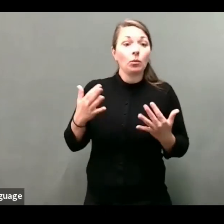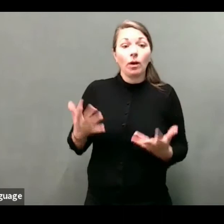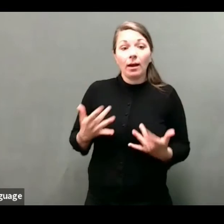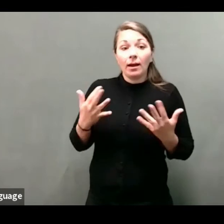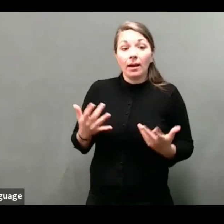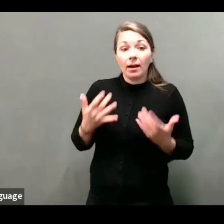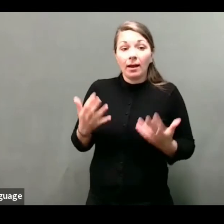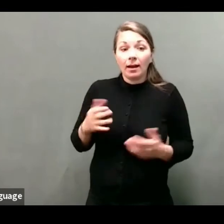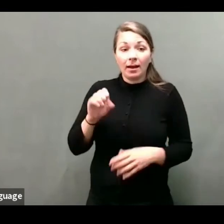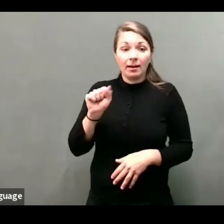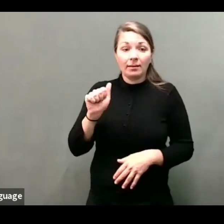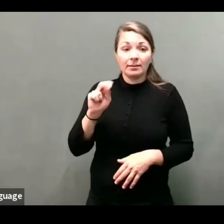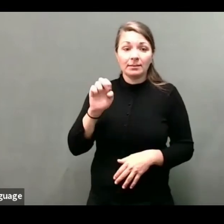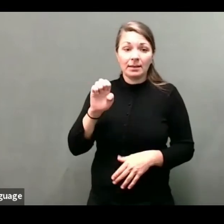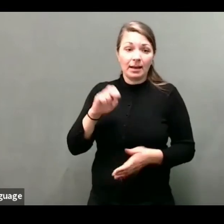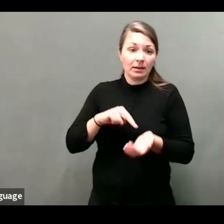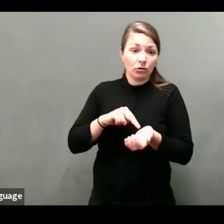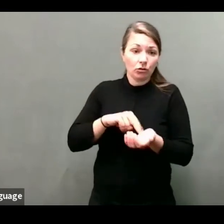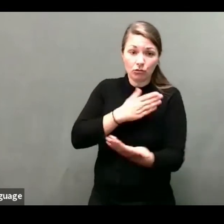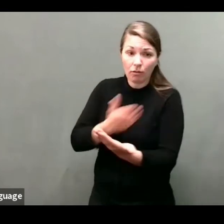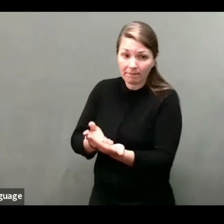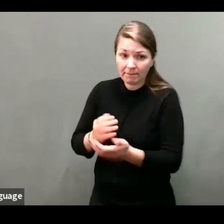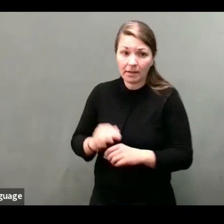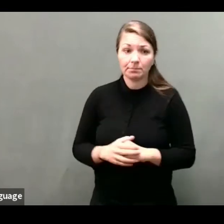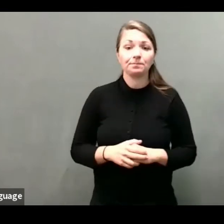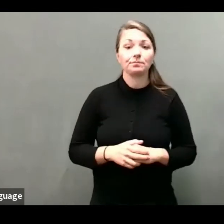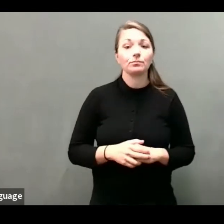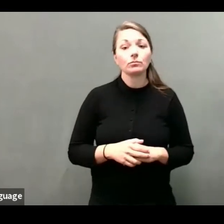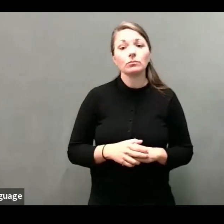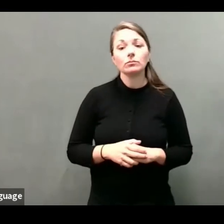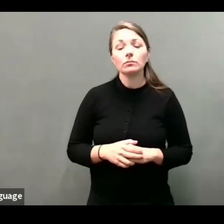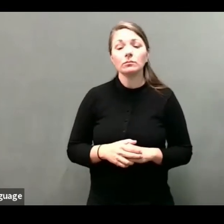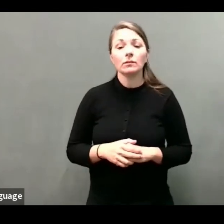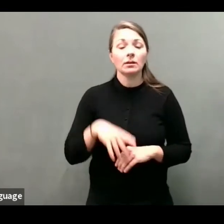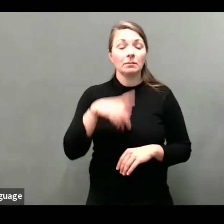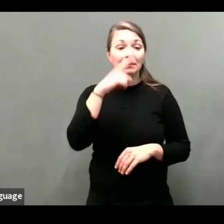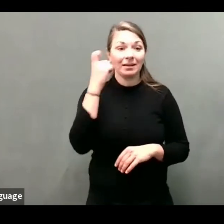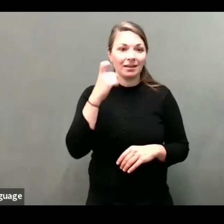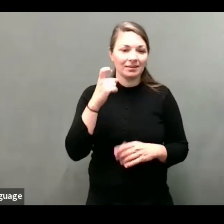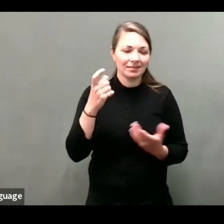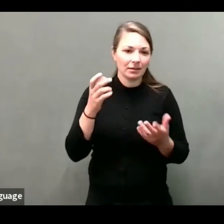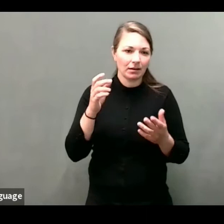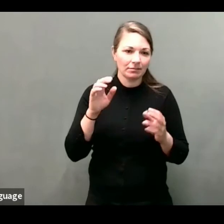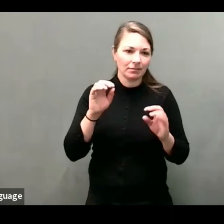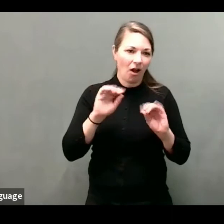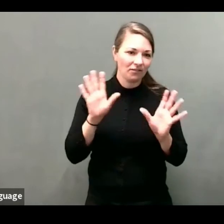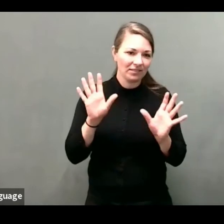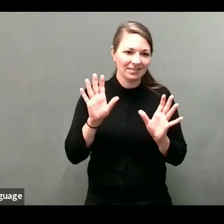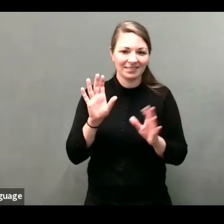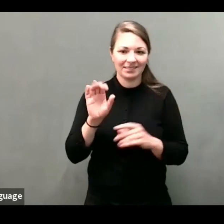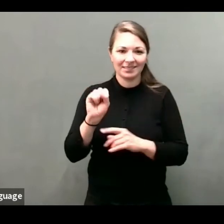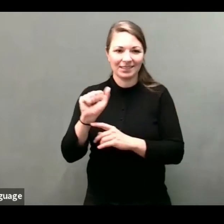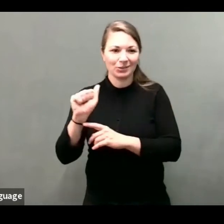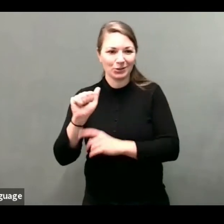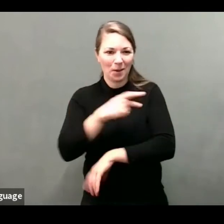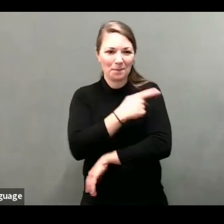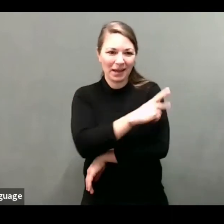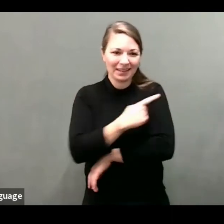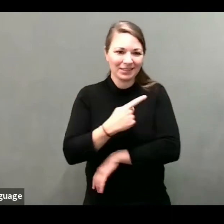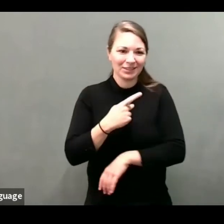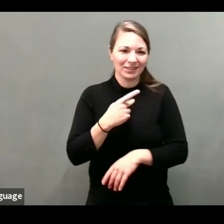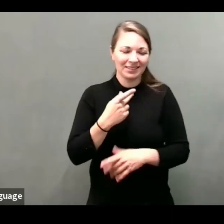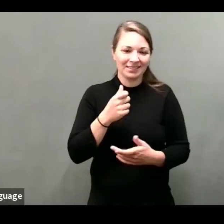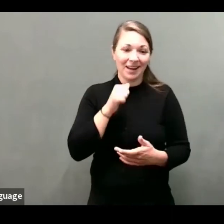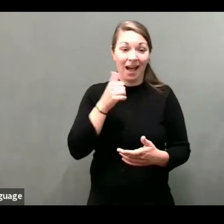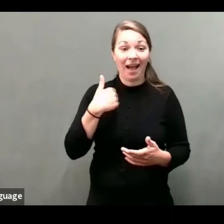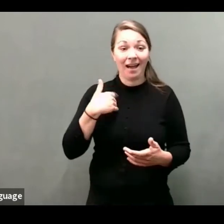nurse. Because sexual assault patients don't show up on any sort of regular schedule, most hospitals do not have